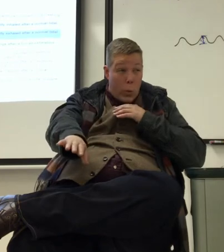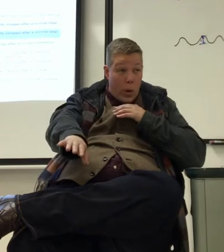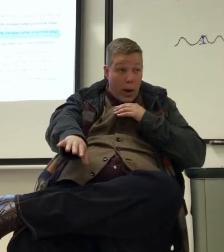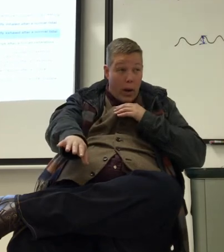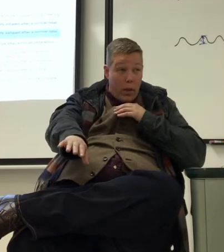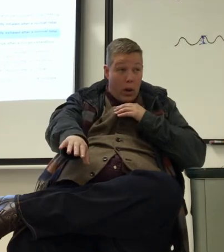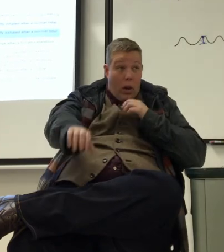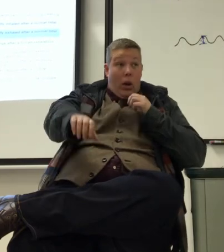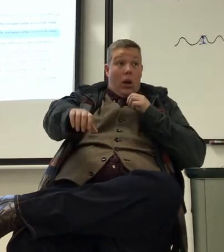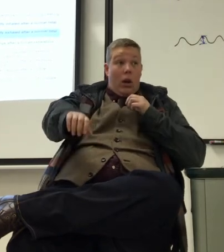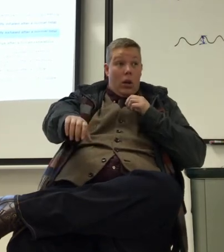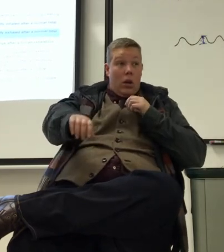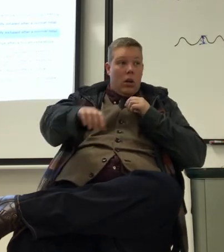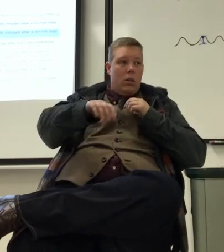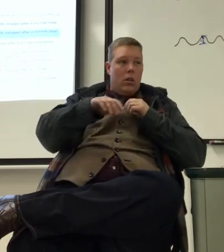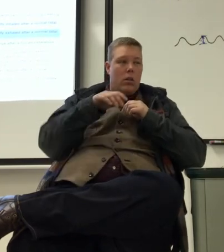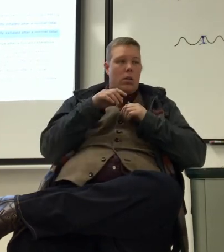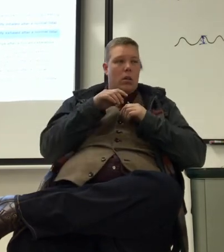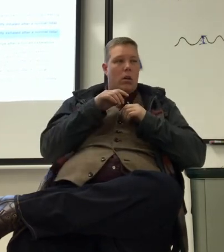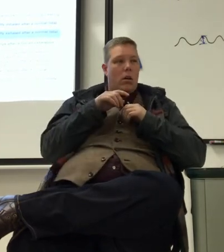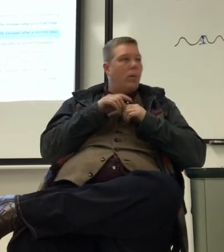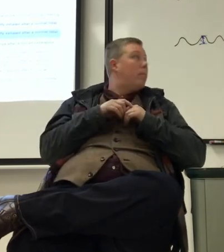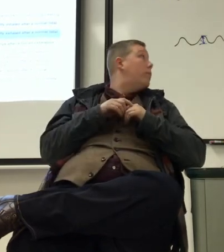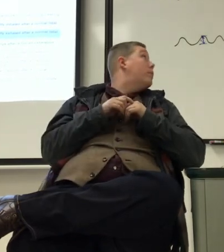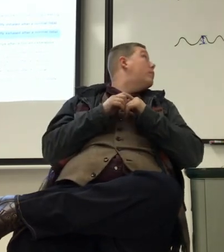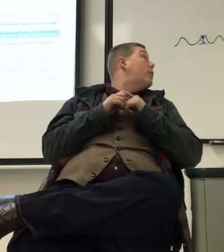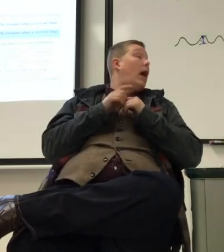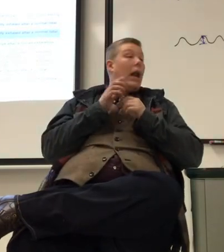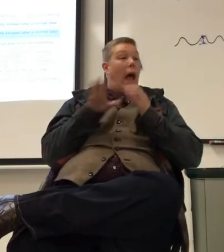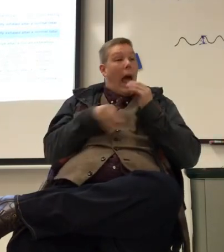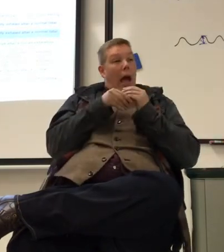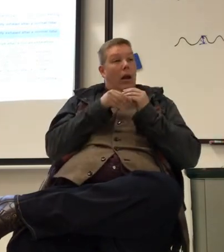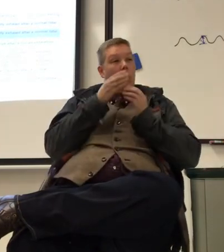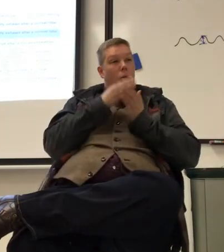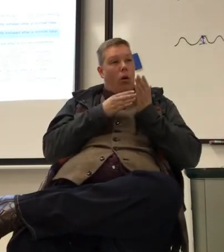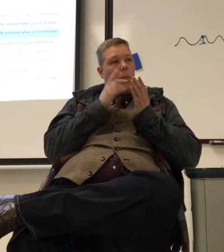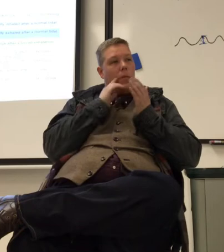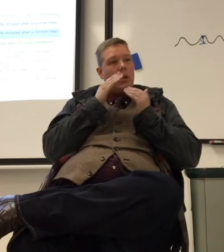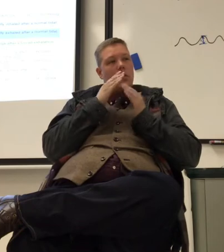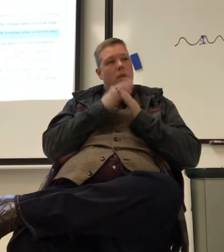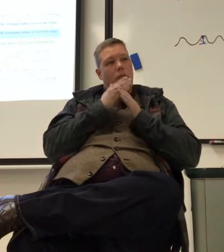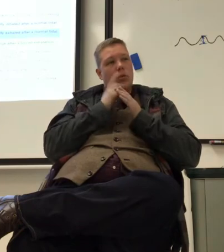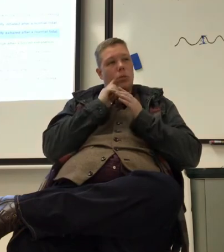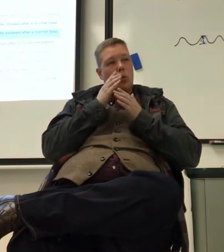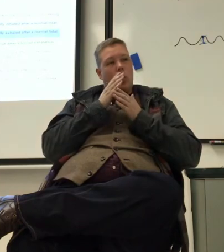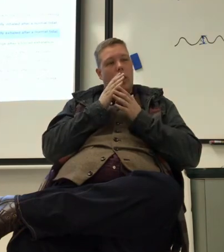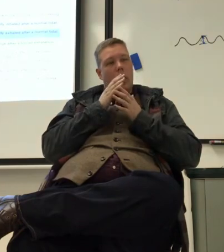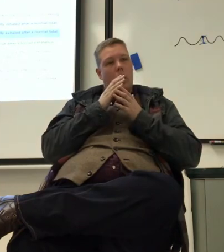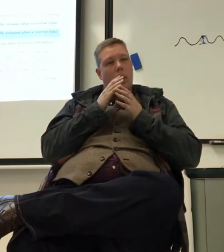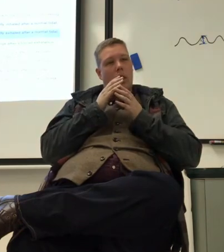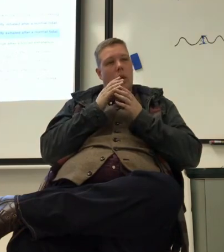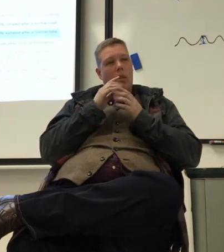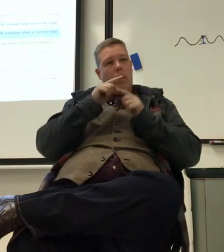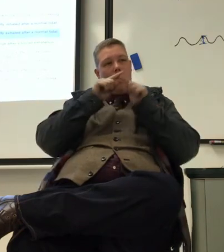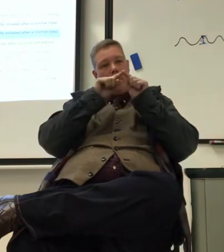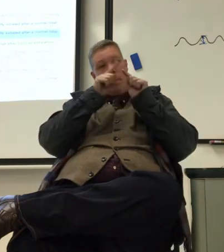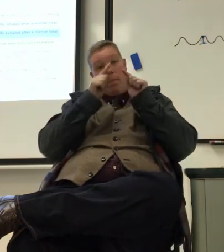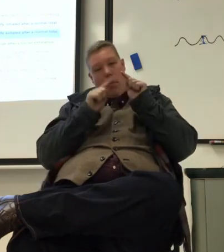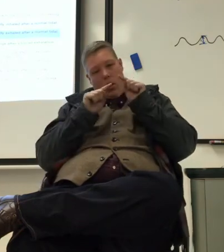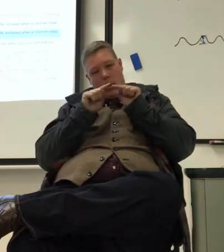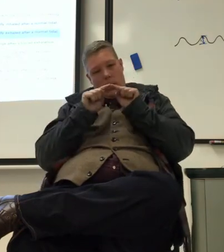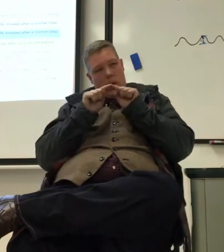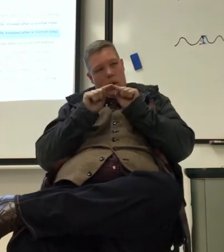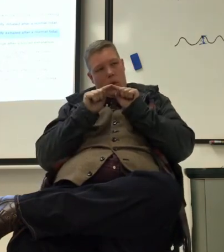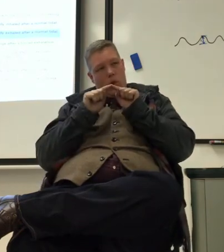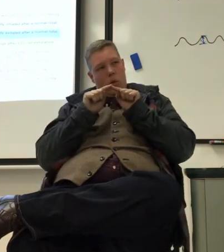extra amount of air you gasp out is the difference between the bottom of a normal breath to the very